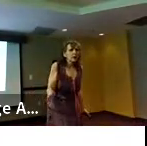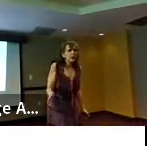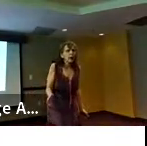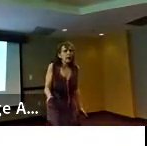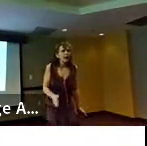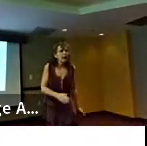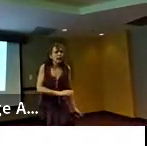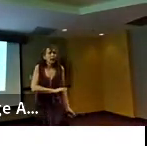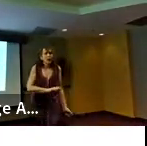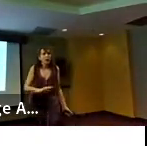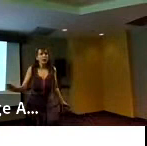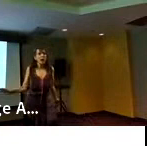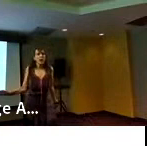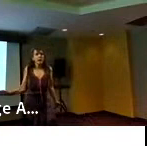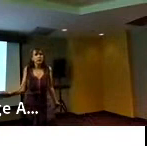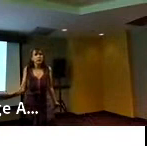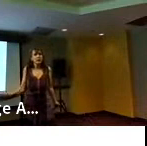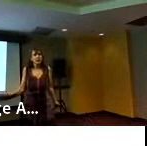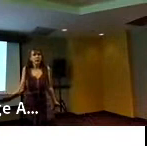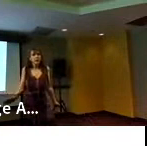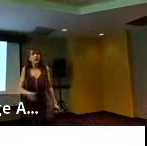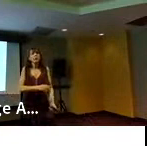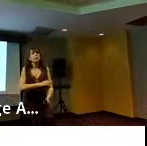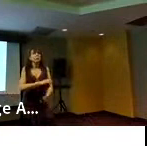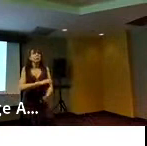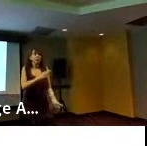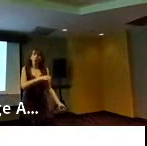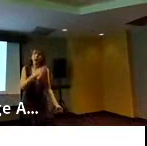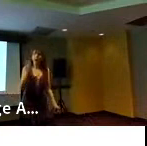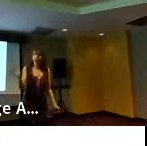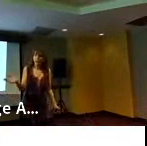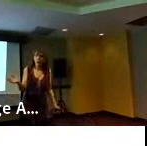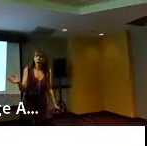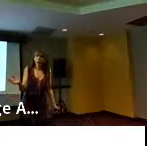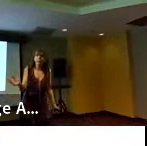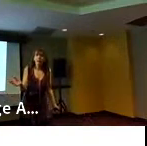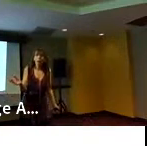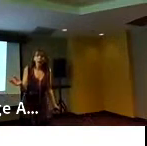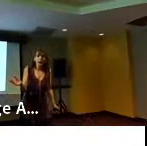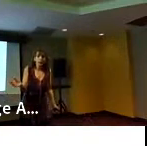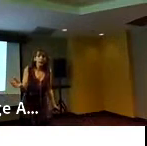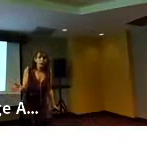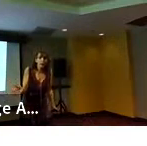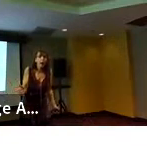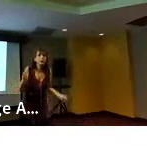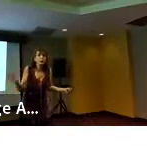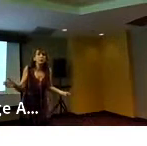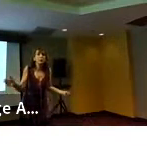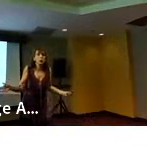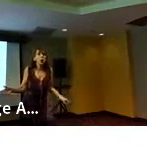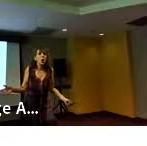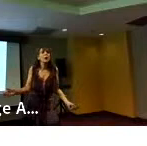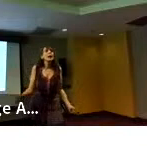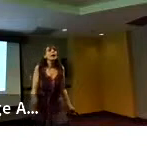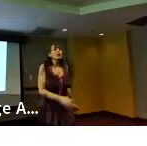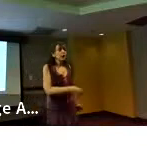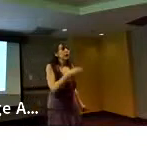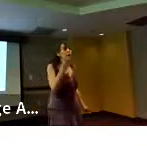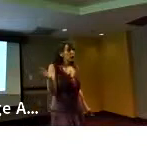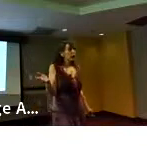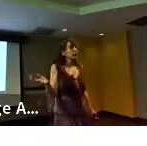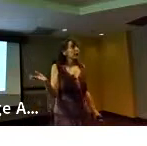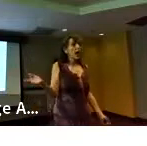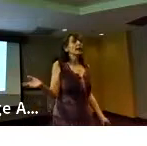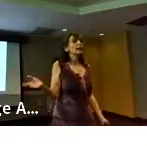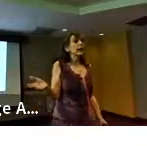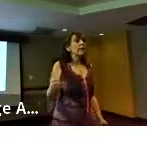at all times. Okay. Of our lives, even before and after our lives, we are in a condition of some sort,